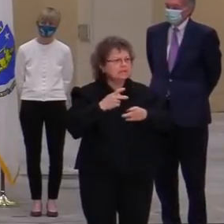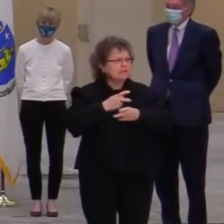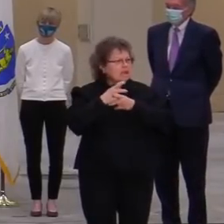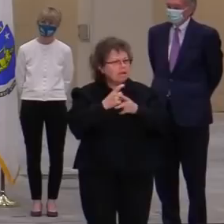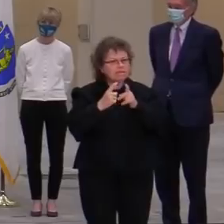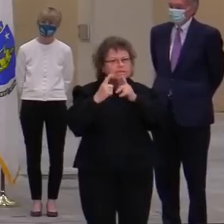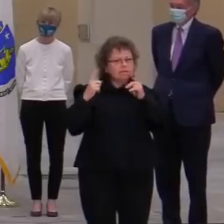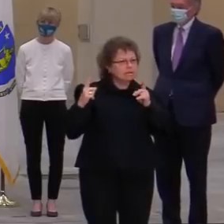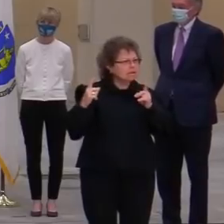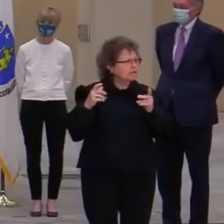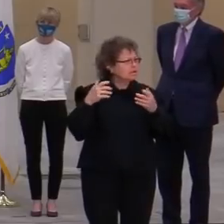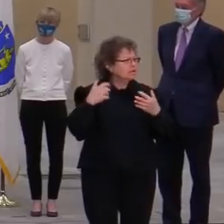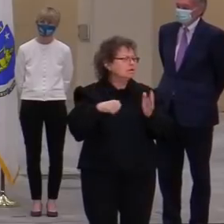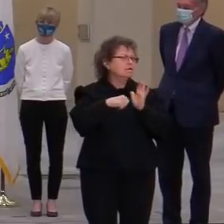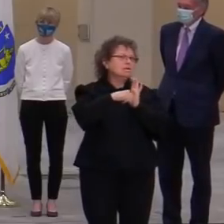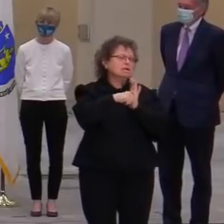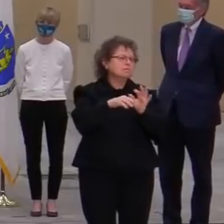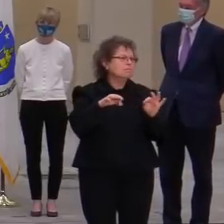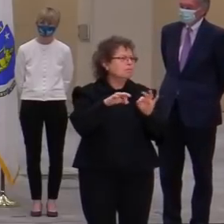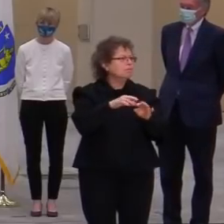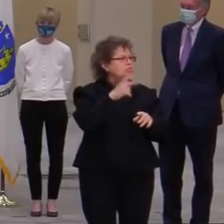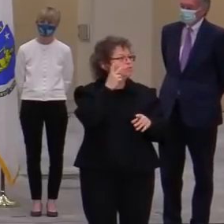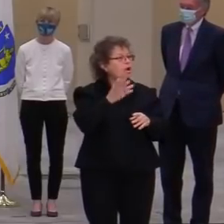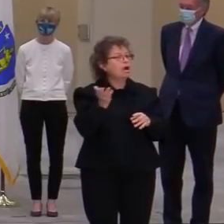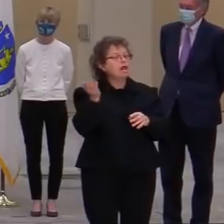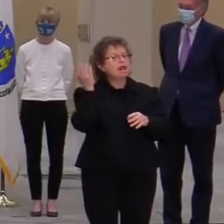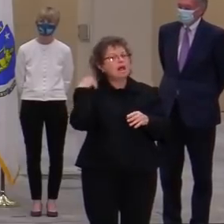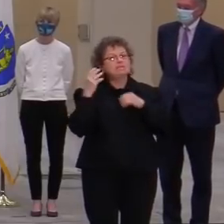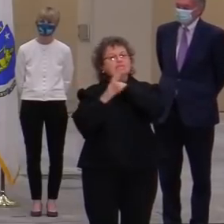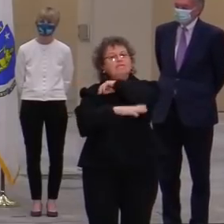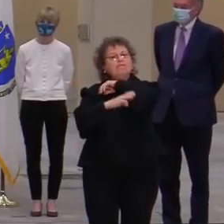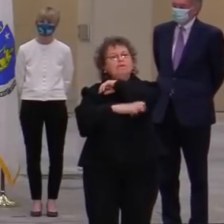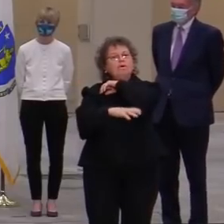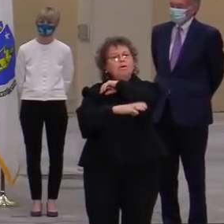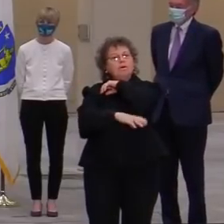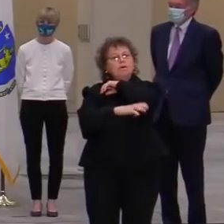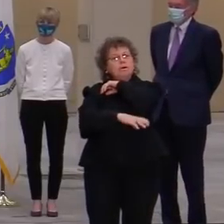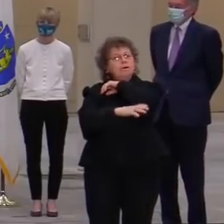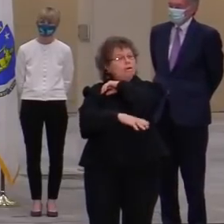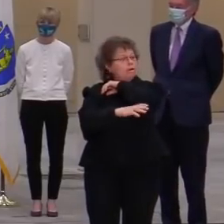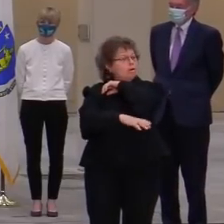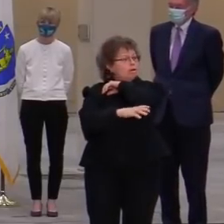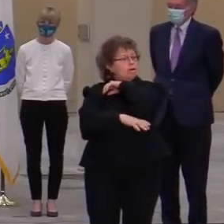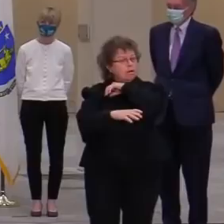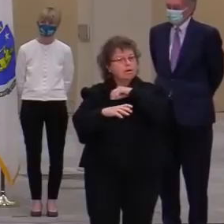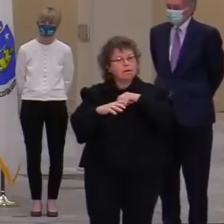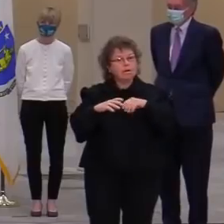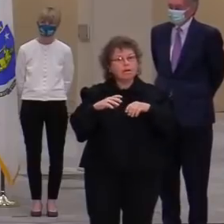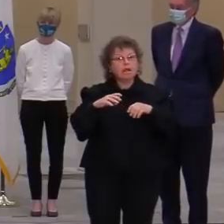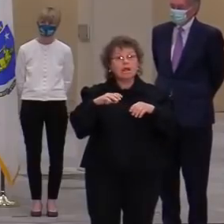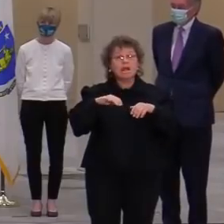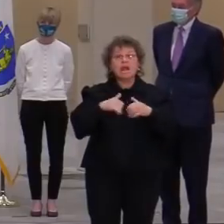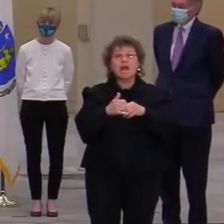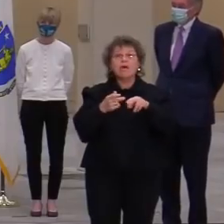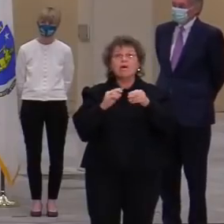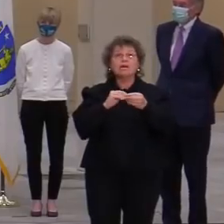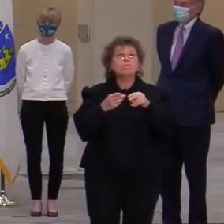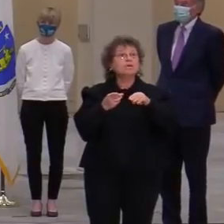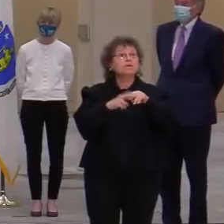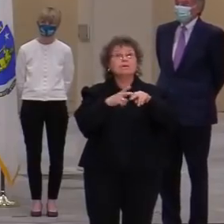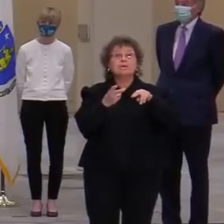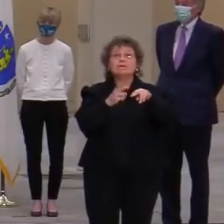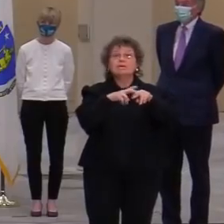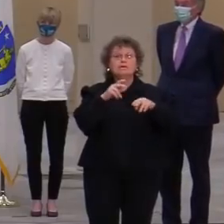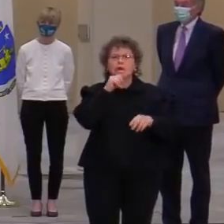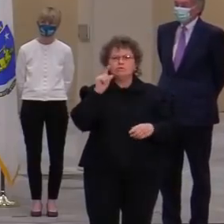seen this since last fall, that a significant part of what drives case growth, not just here in Massachusetts, but around